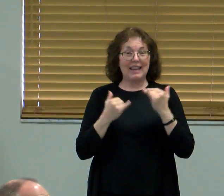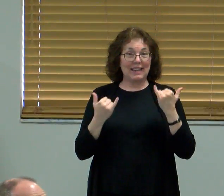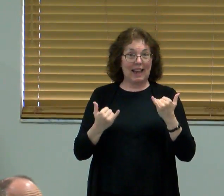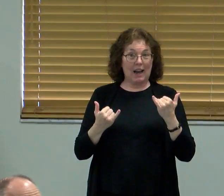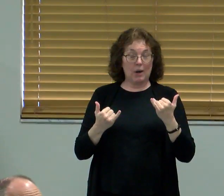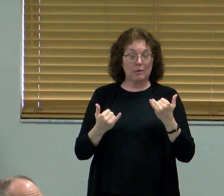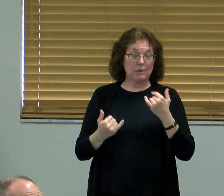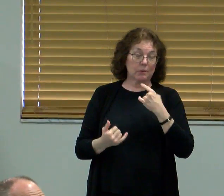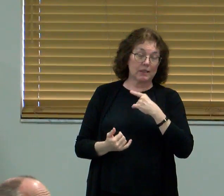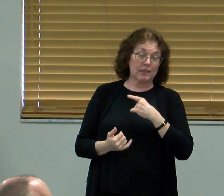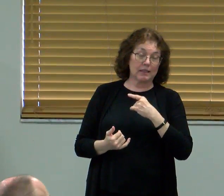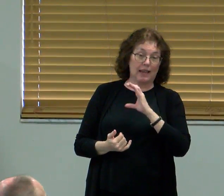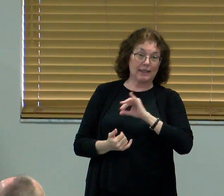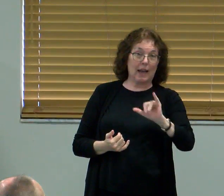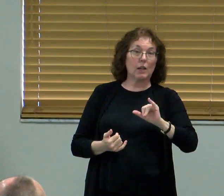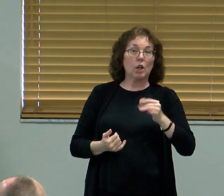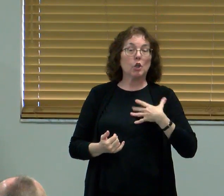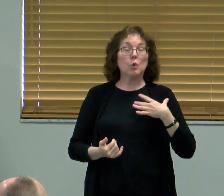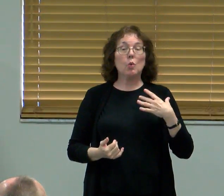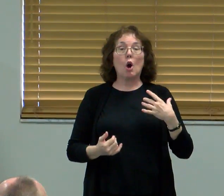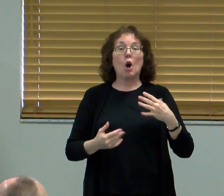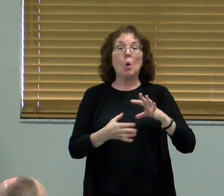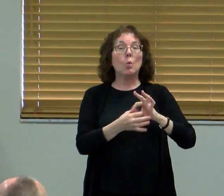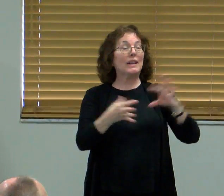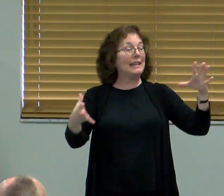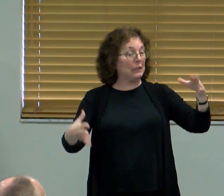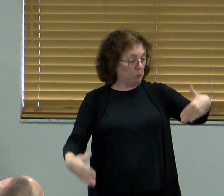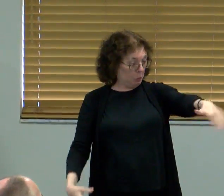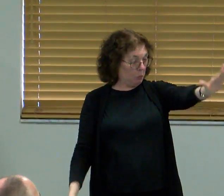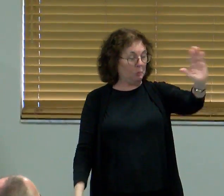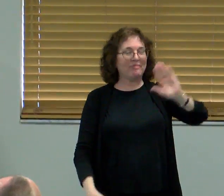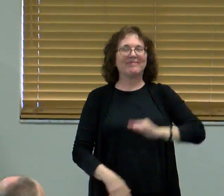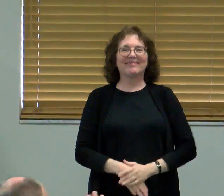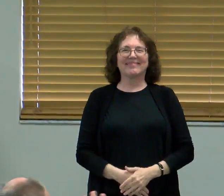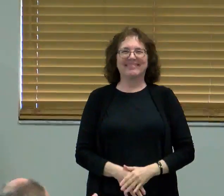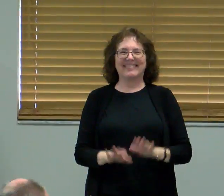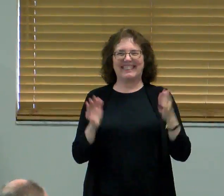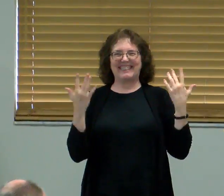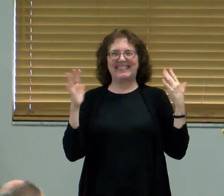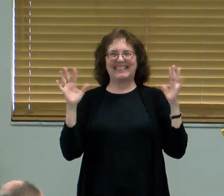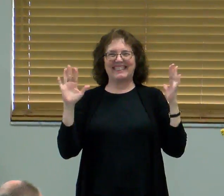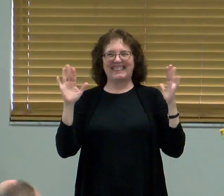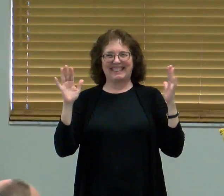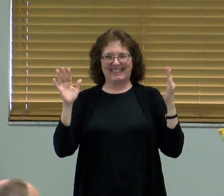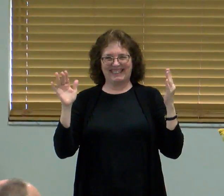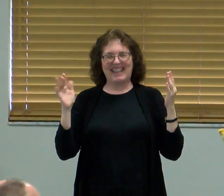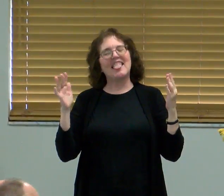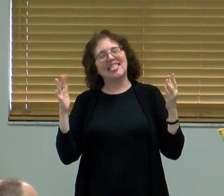we say at Canine Companions, you are released. Have a great day.